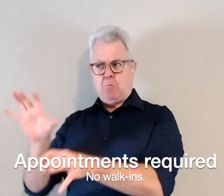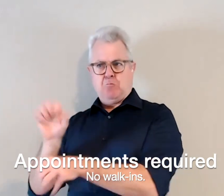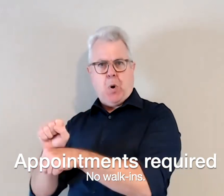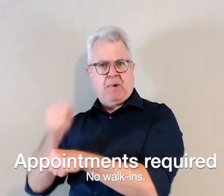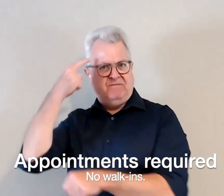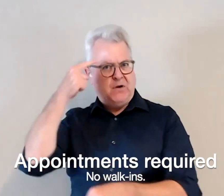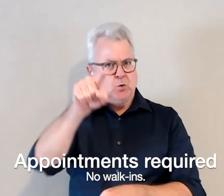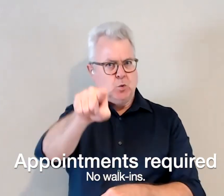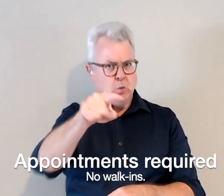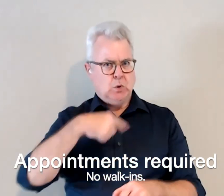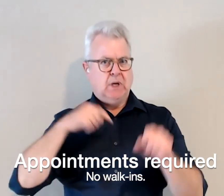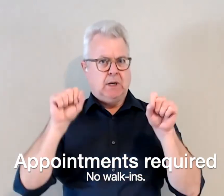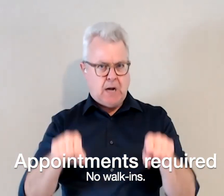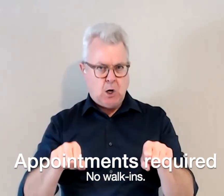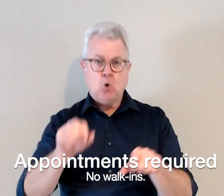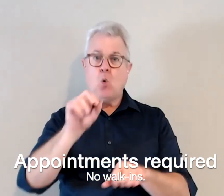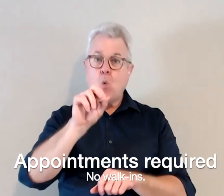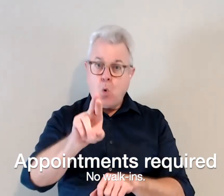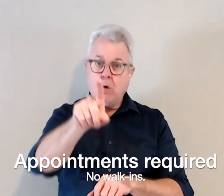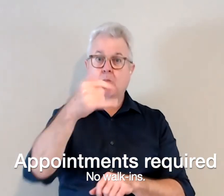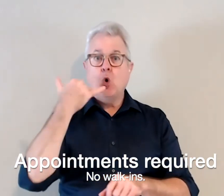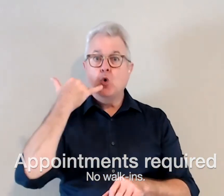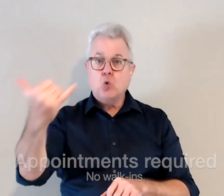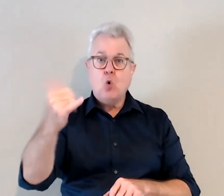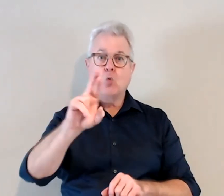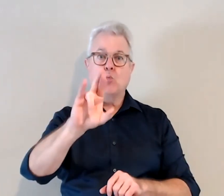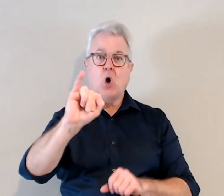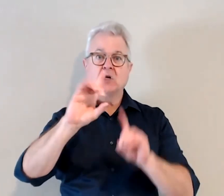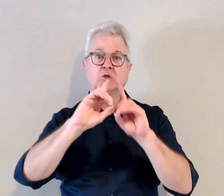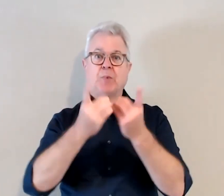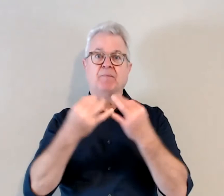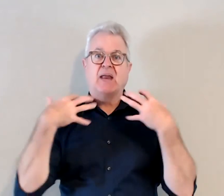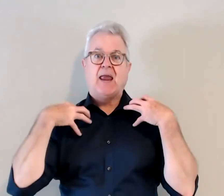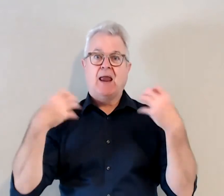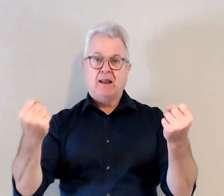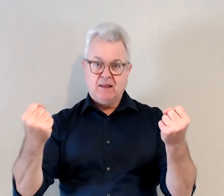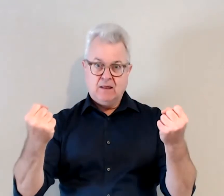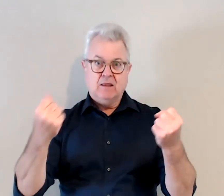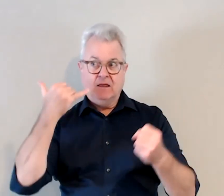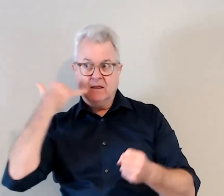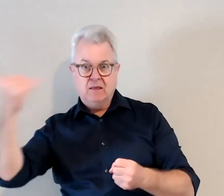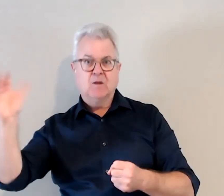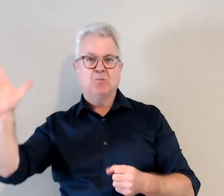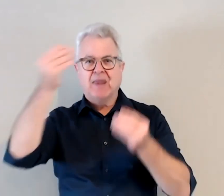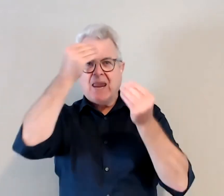you're not sure of how this is going to work, you can contact me, or you can call the Rhode Island Department of Health